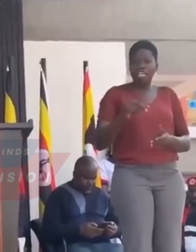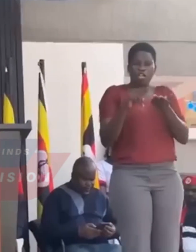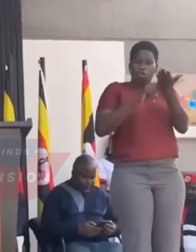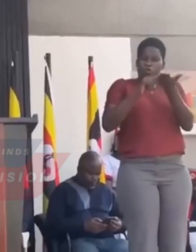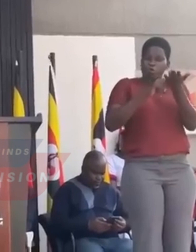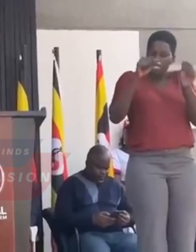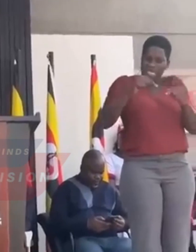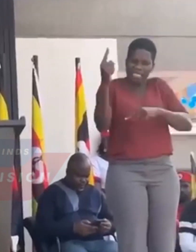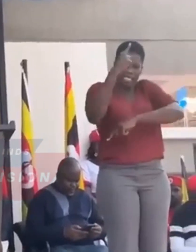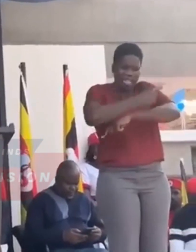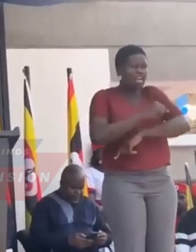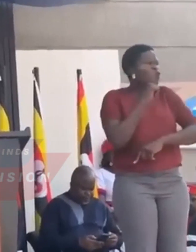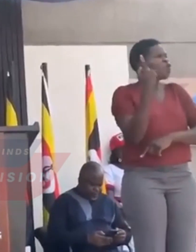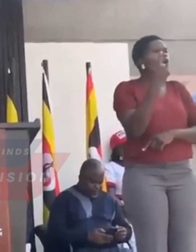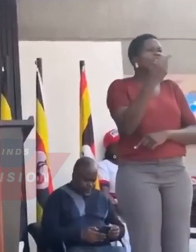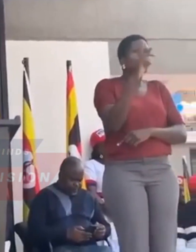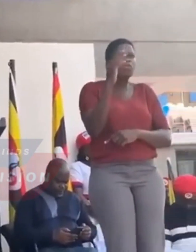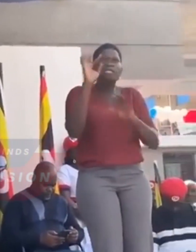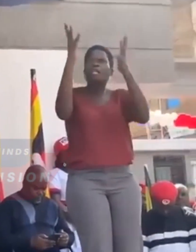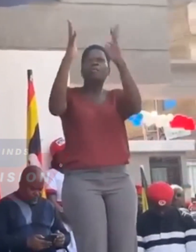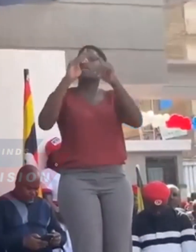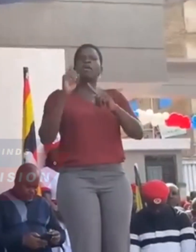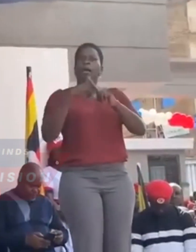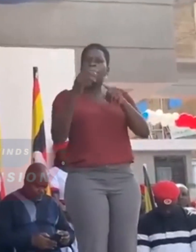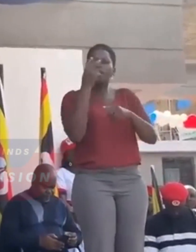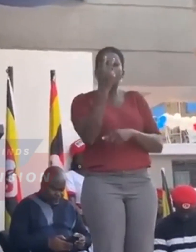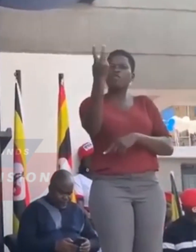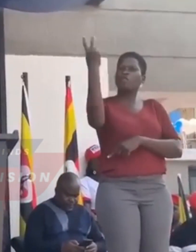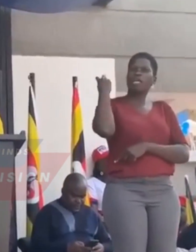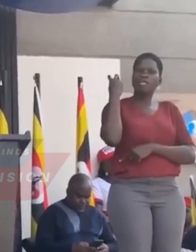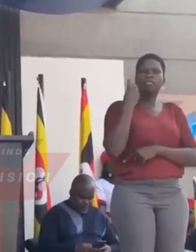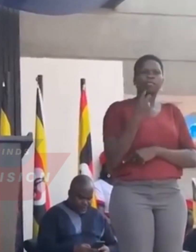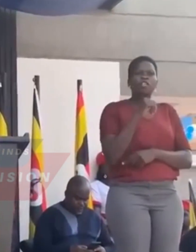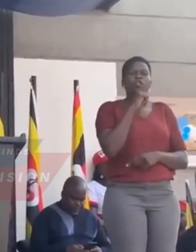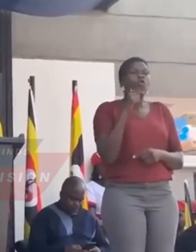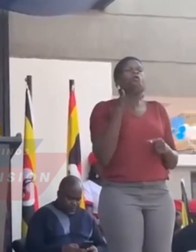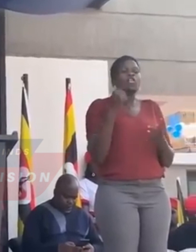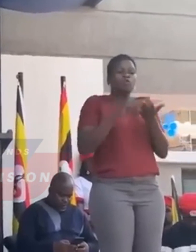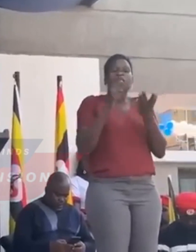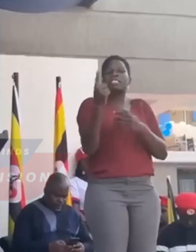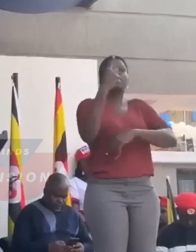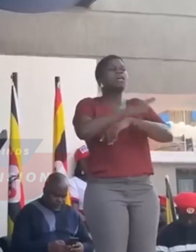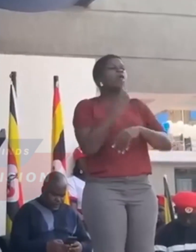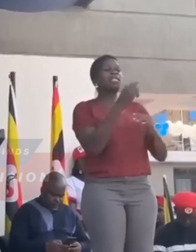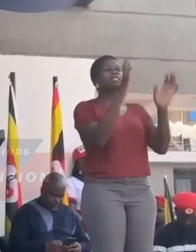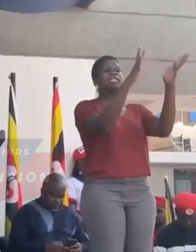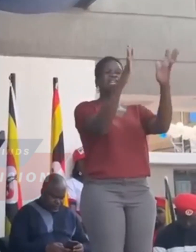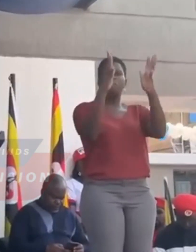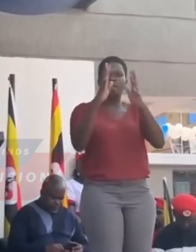use this day not just to celebrate but to reflect. Onakula yote tulukozesa, kujaguza bujaguza,